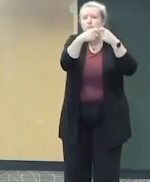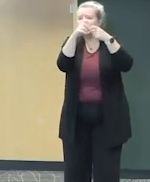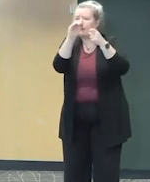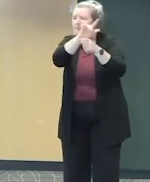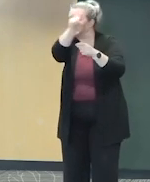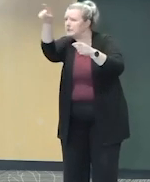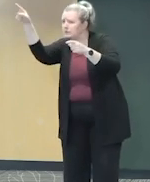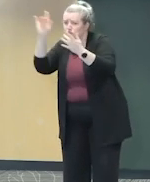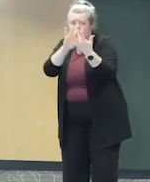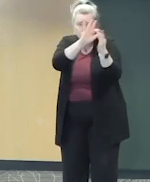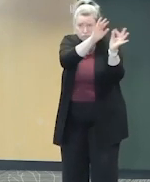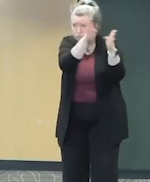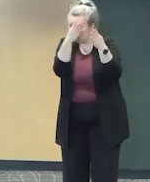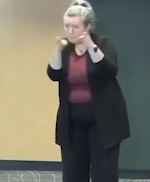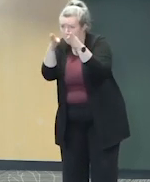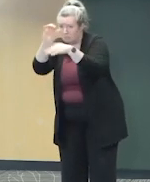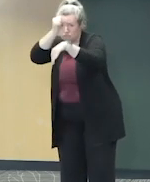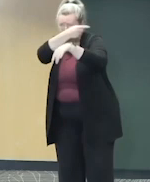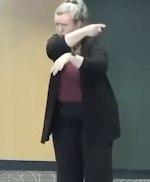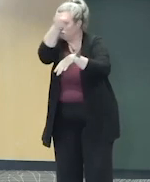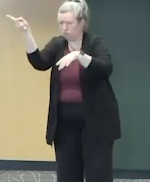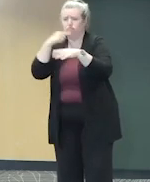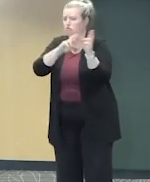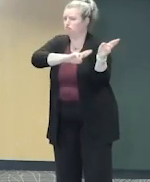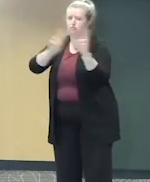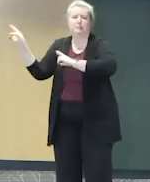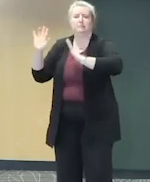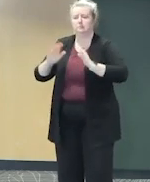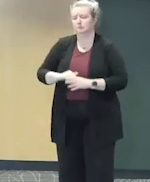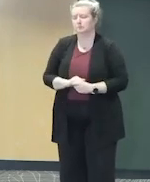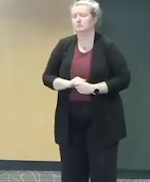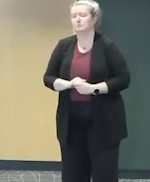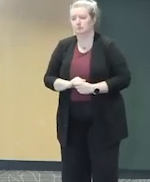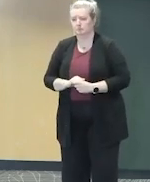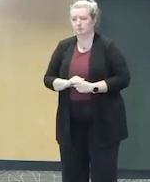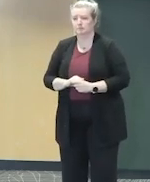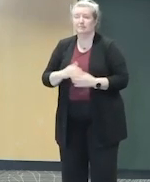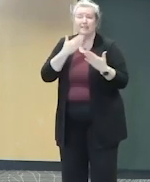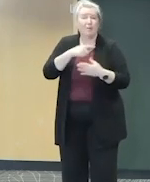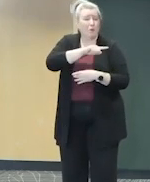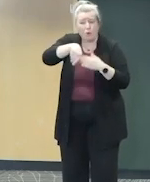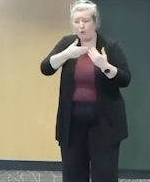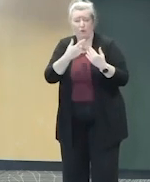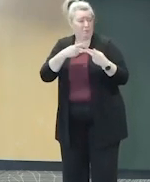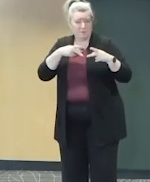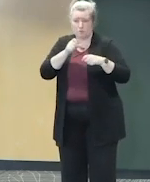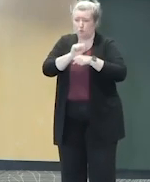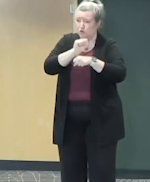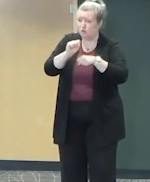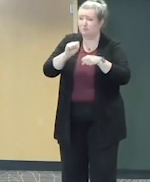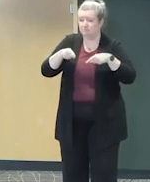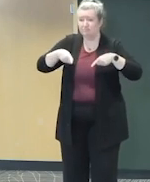preparations. We thank everyone in advance who is going to be on call and working during this storm to keep our state